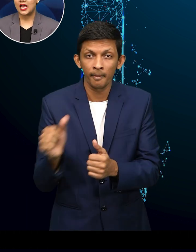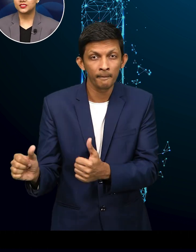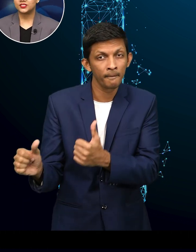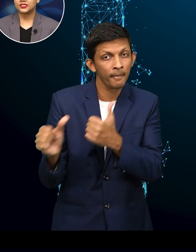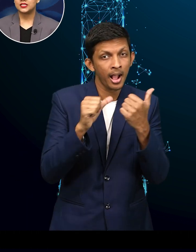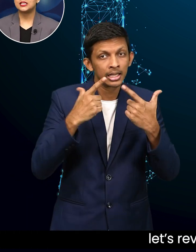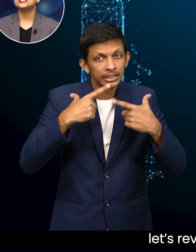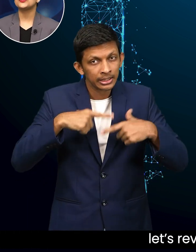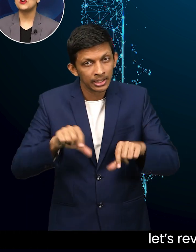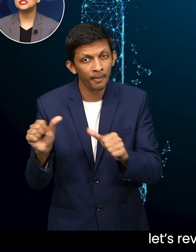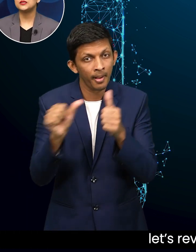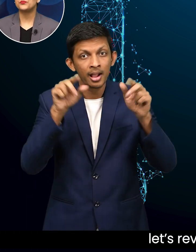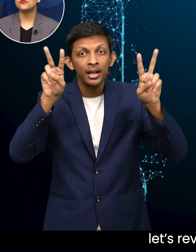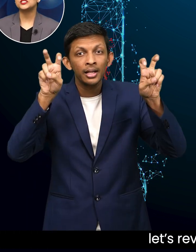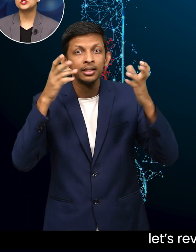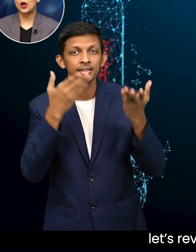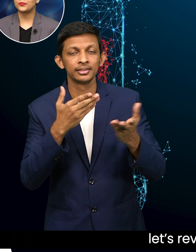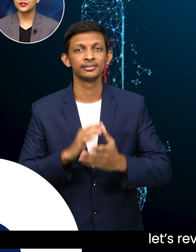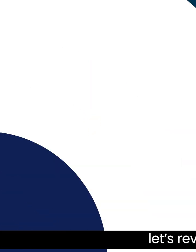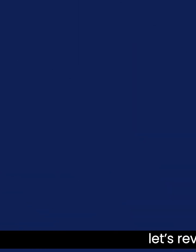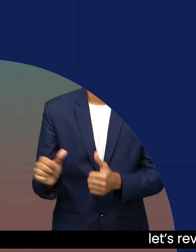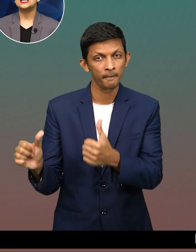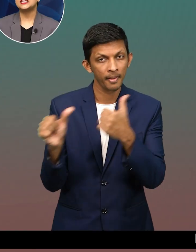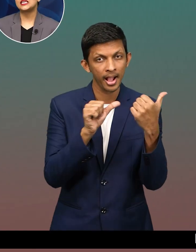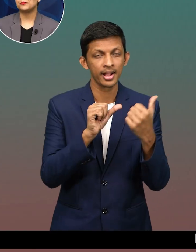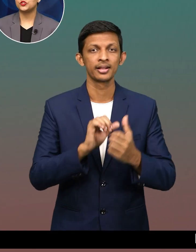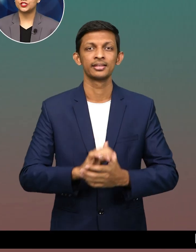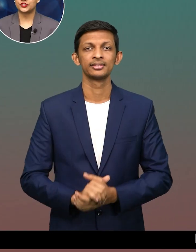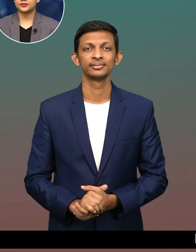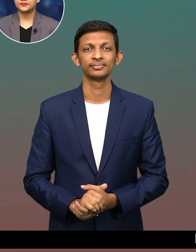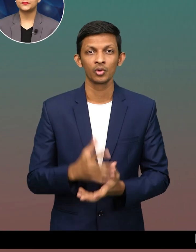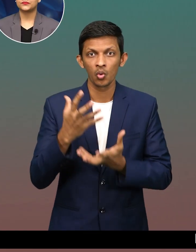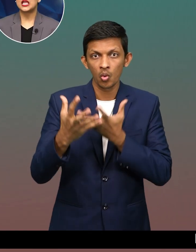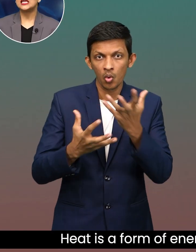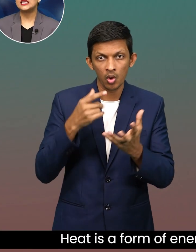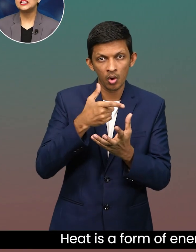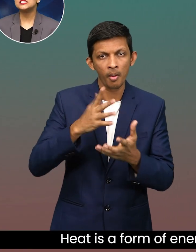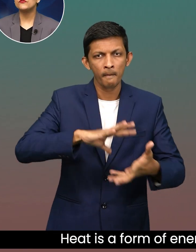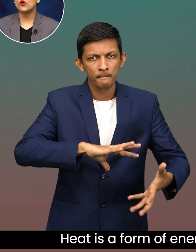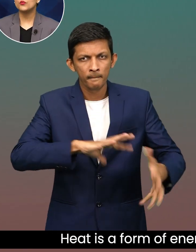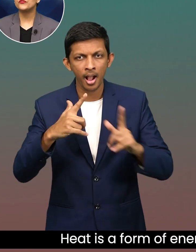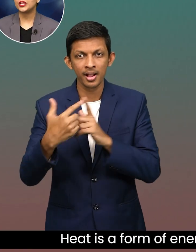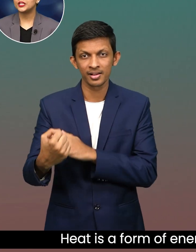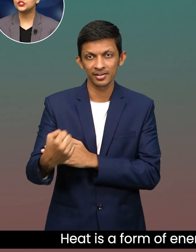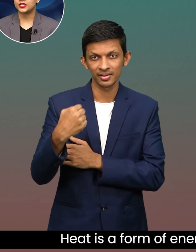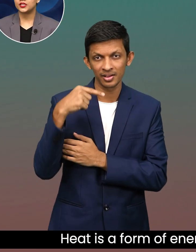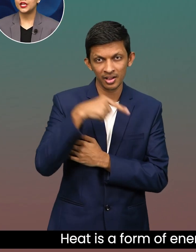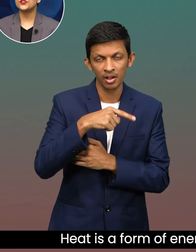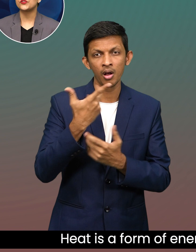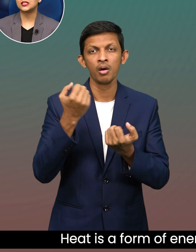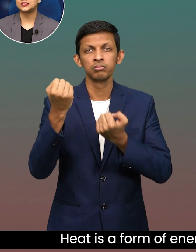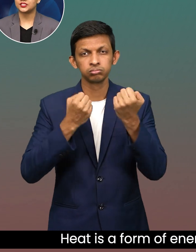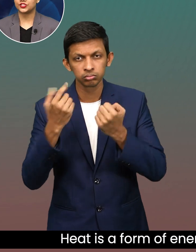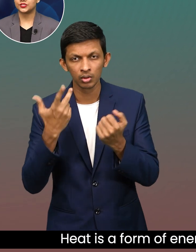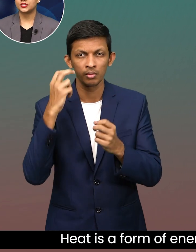Before that, let's revise the previous topic. Recapitulation. Heat is a form of energy